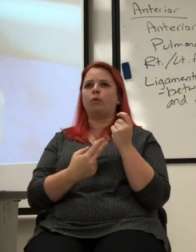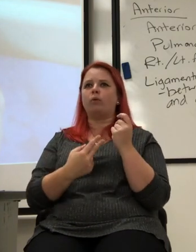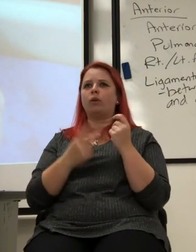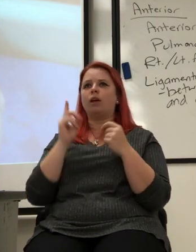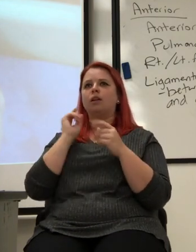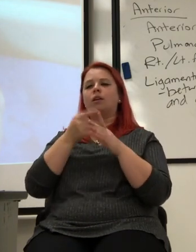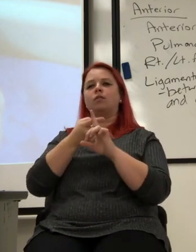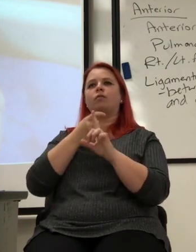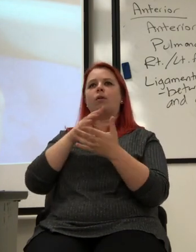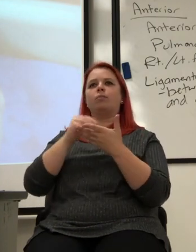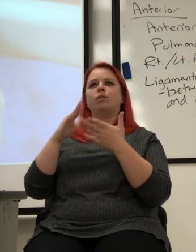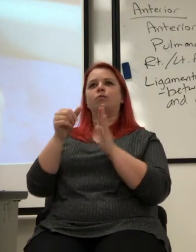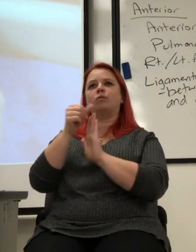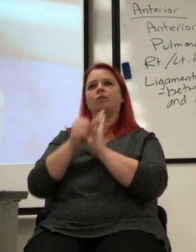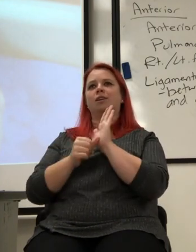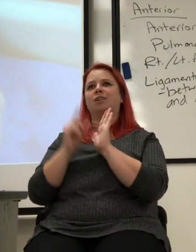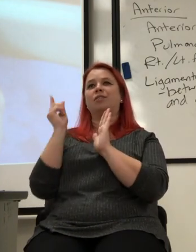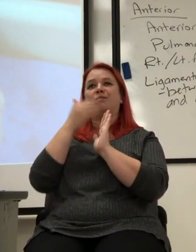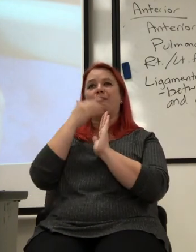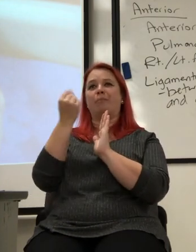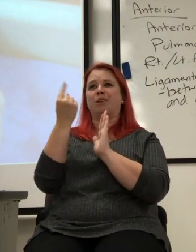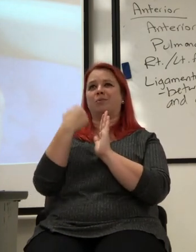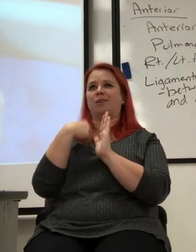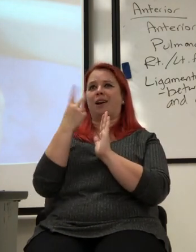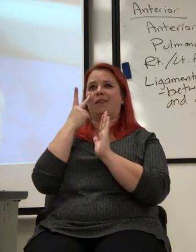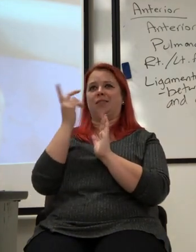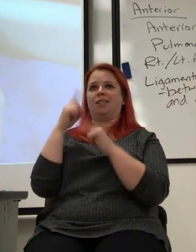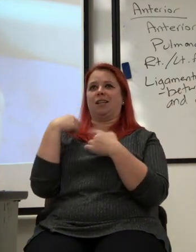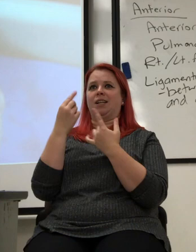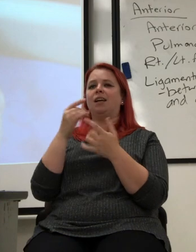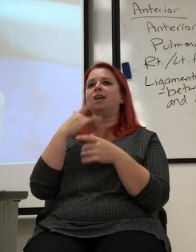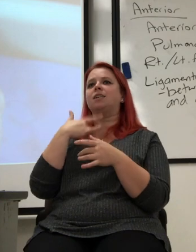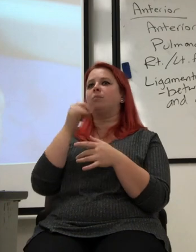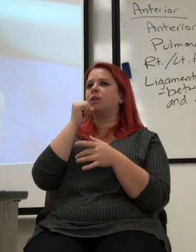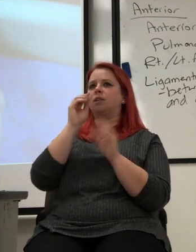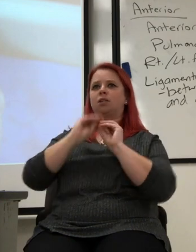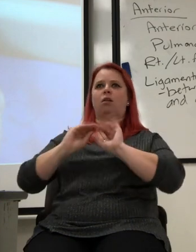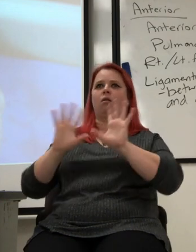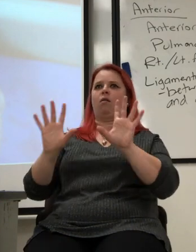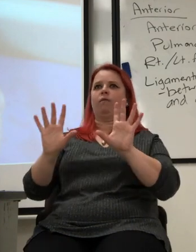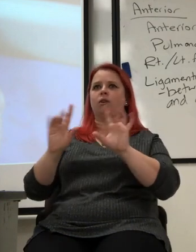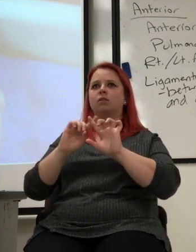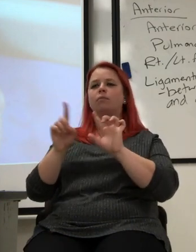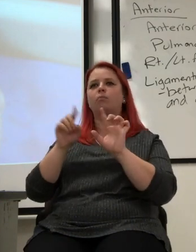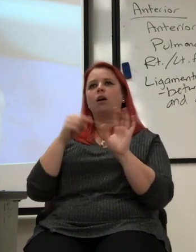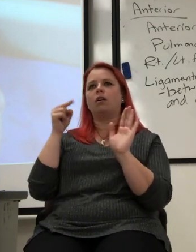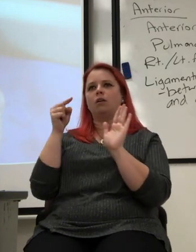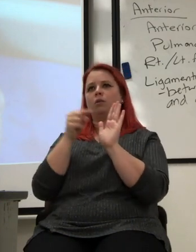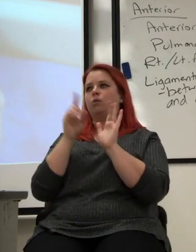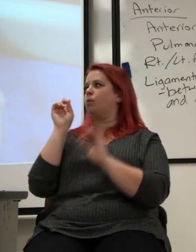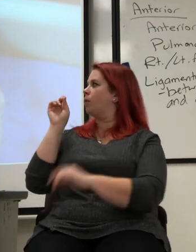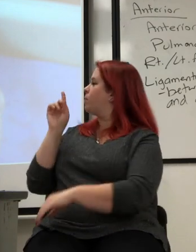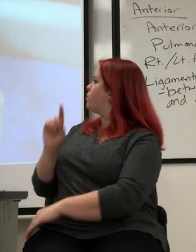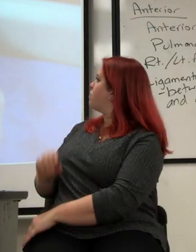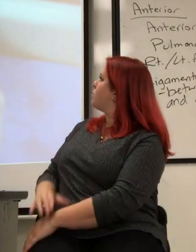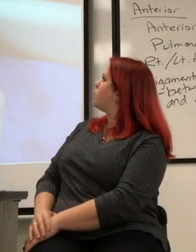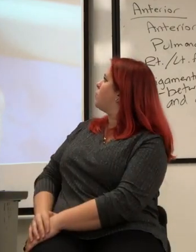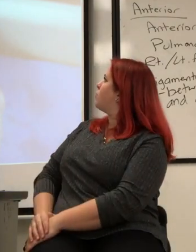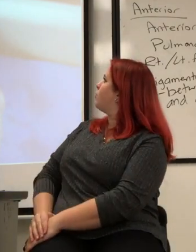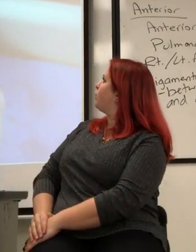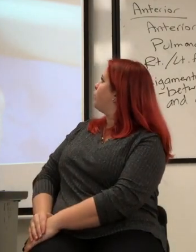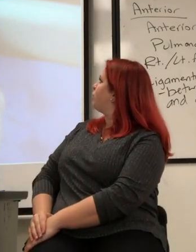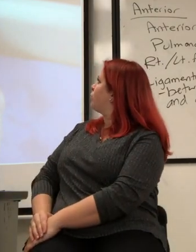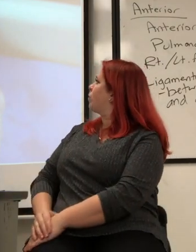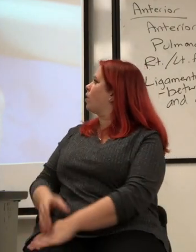student dissection. It was like the best one I've seen. I usually don't see it this obvious, but the arrow's pointing to it. You're just looking